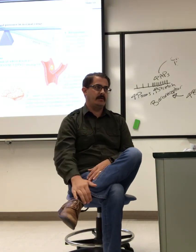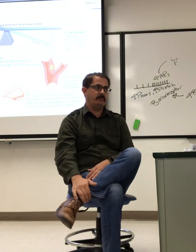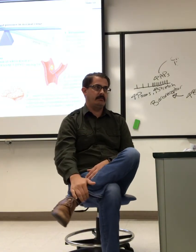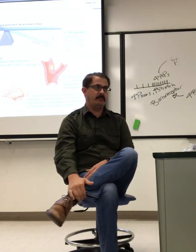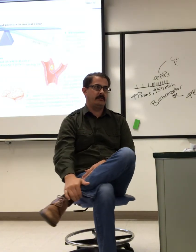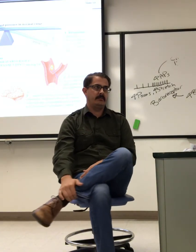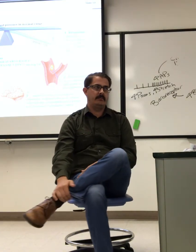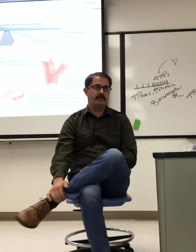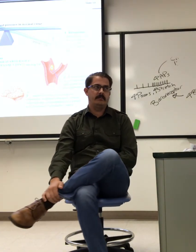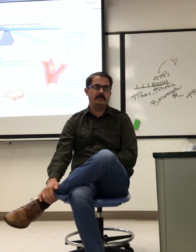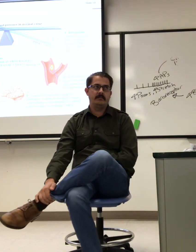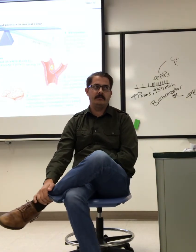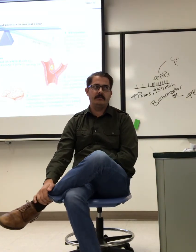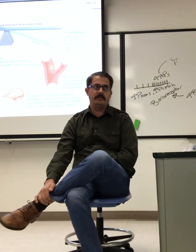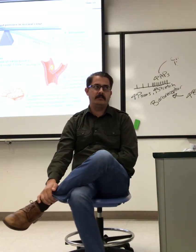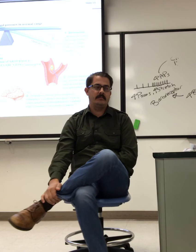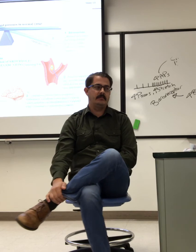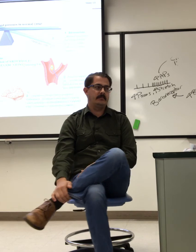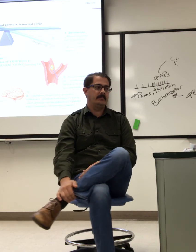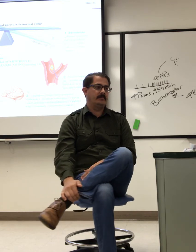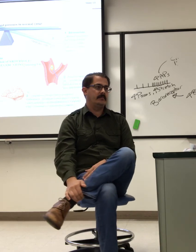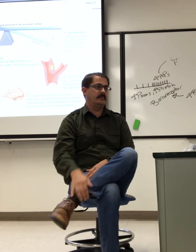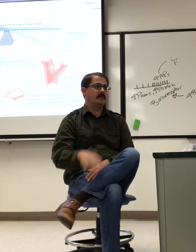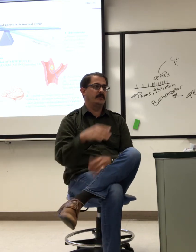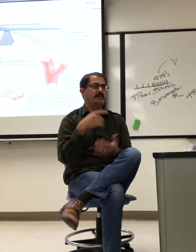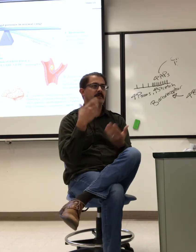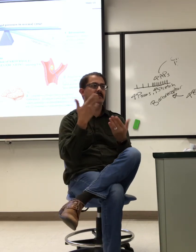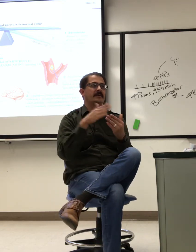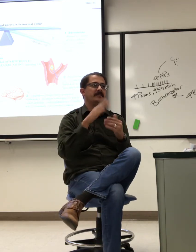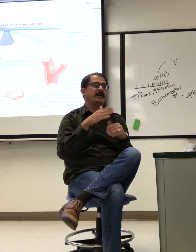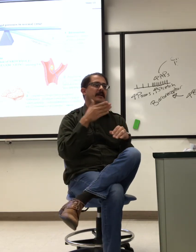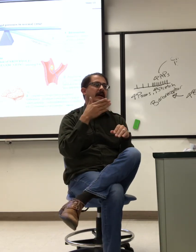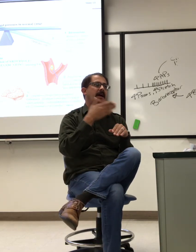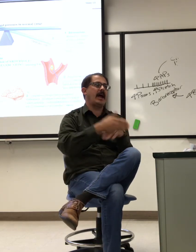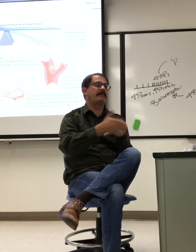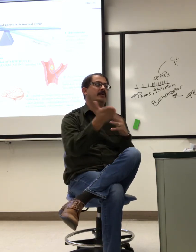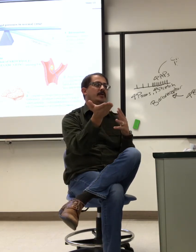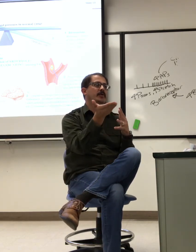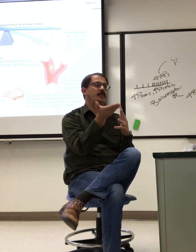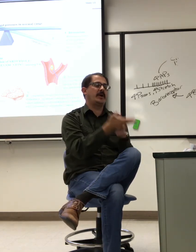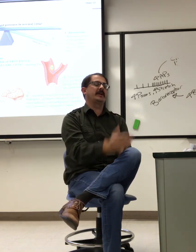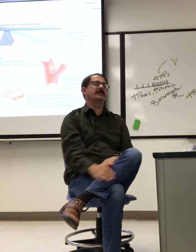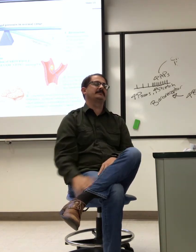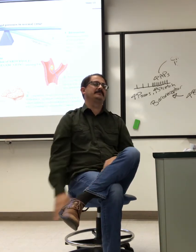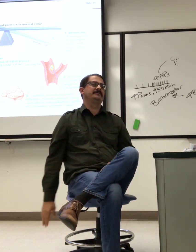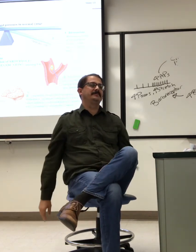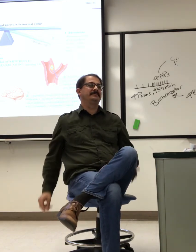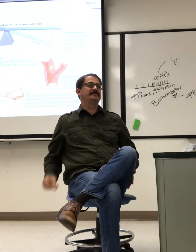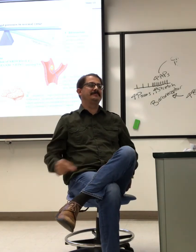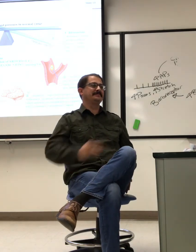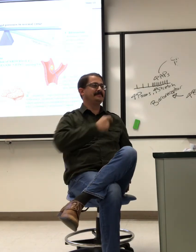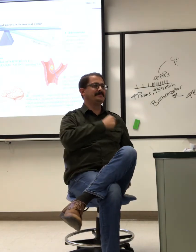Tell you what, let's tackle that after break. Come back in 15 minutes.